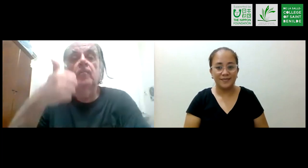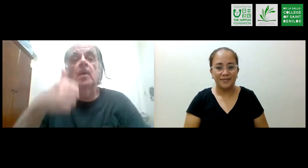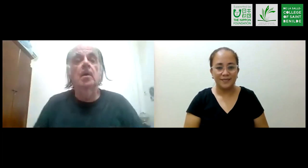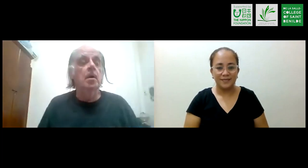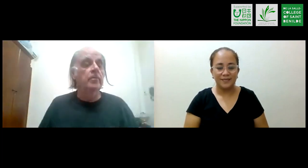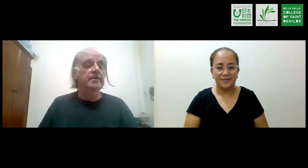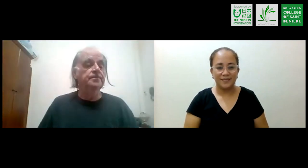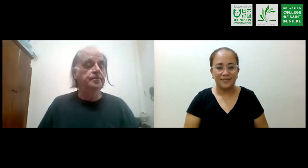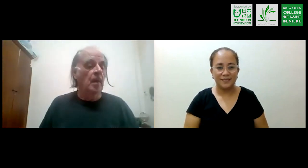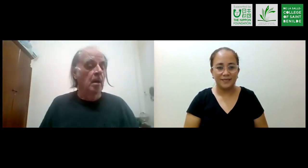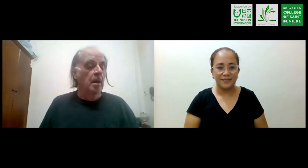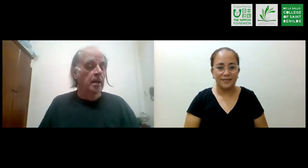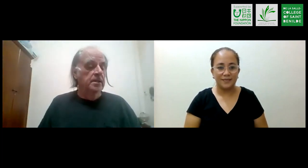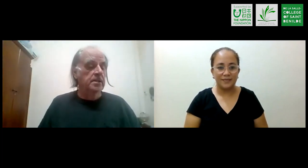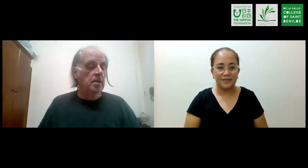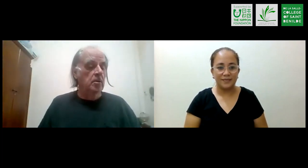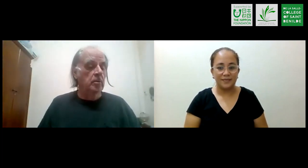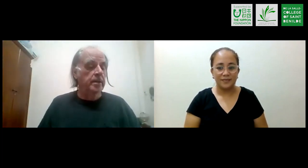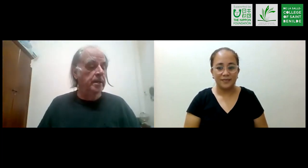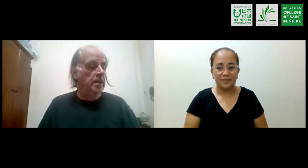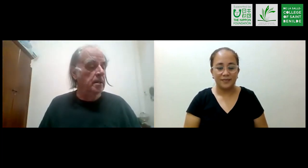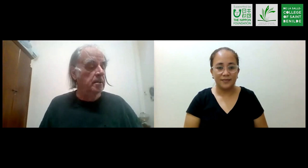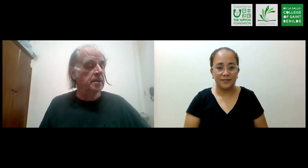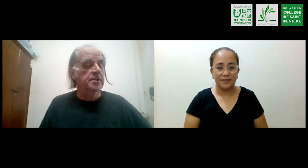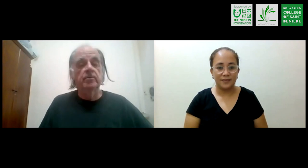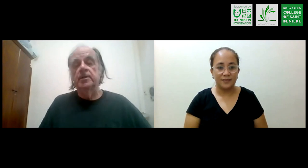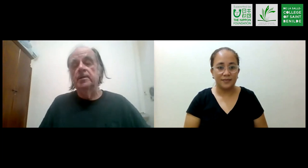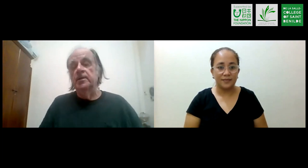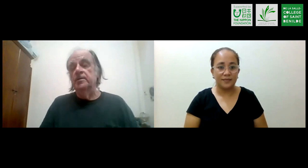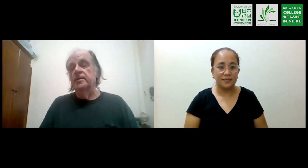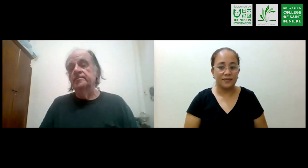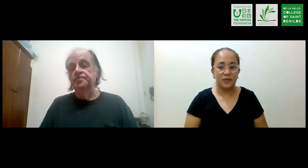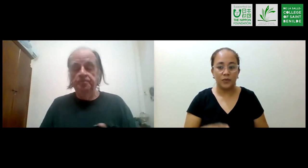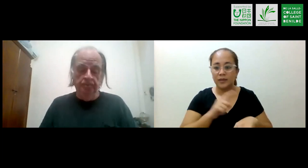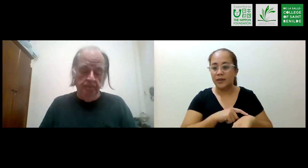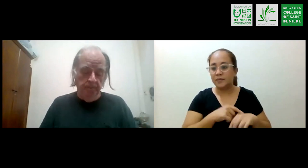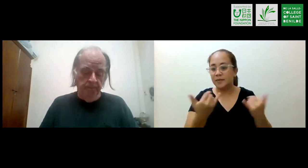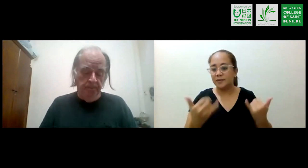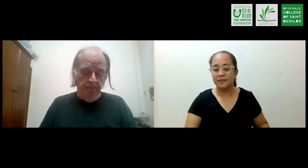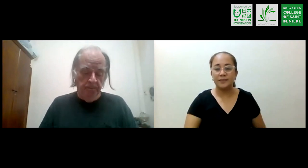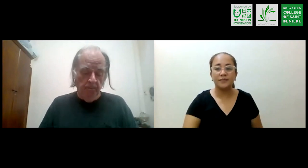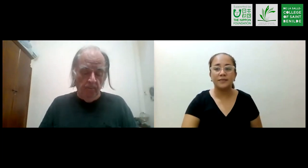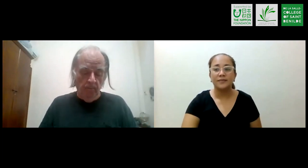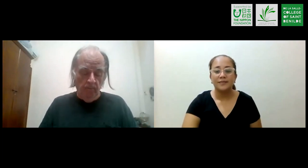Okay. All right. So then let's see what time it is now.